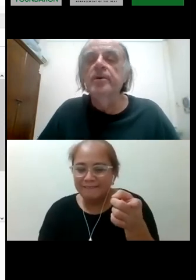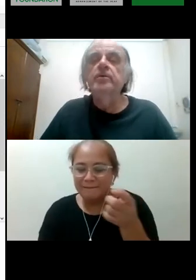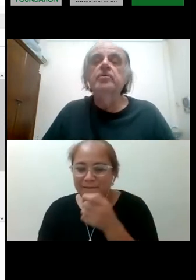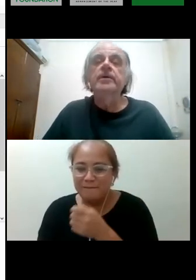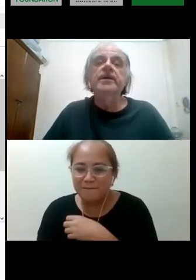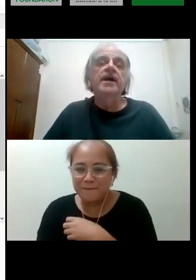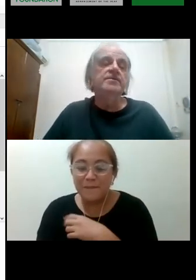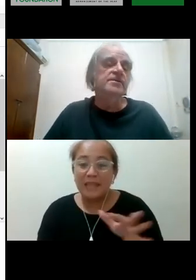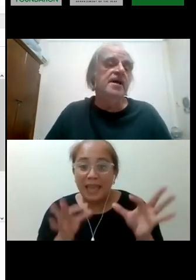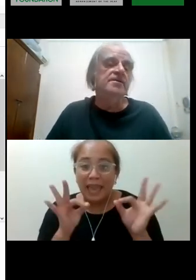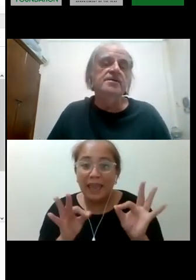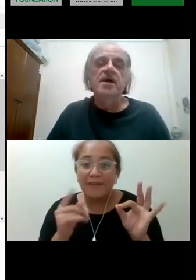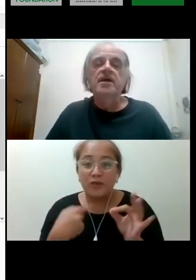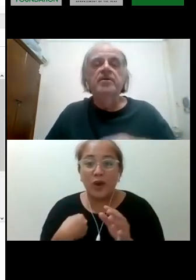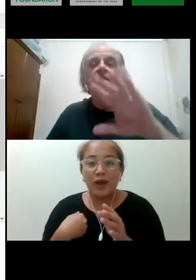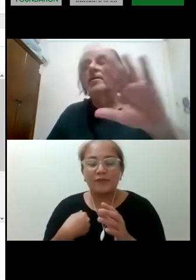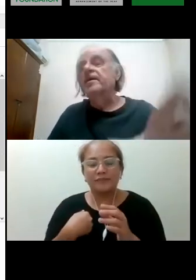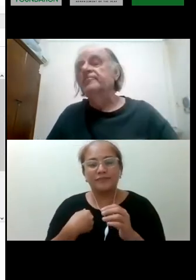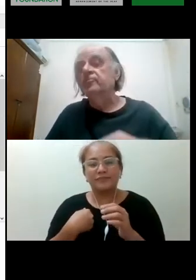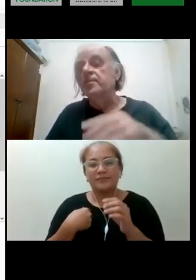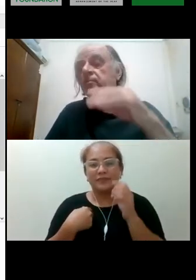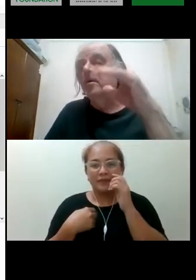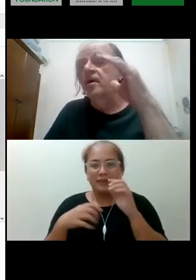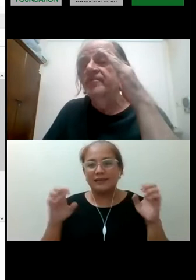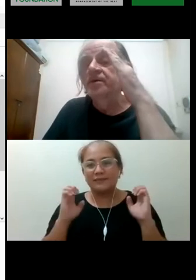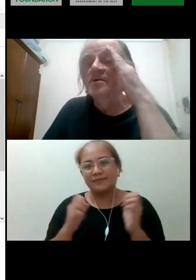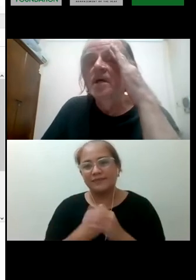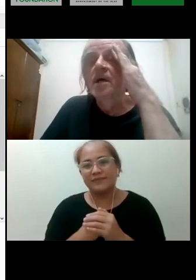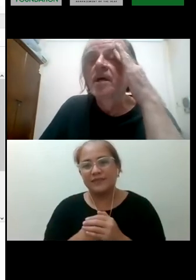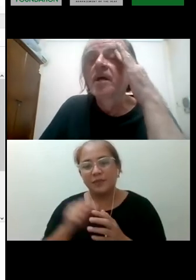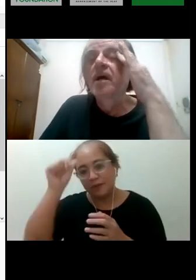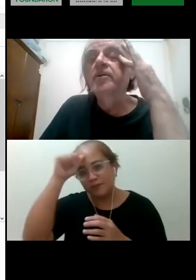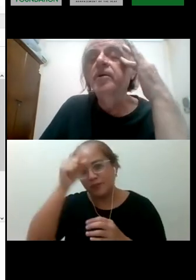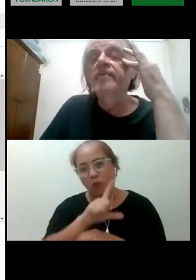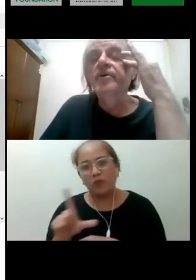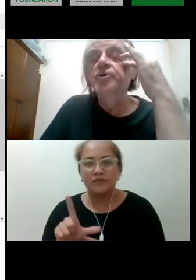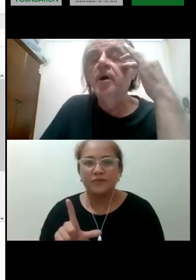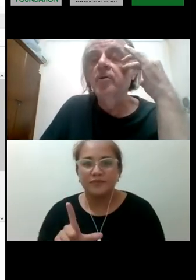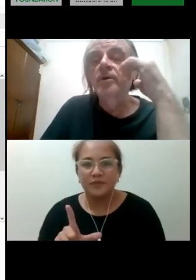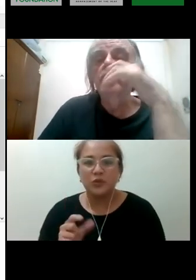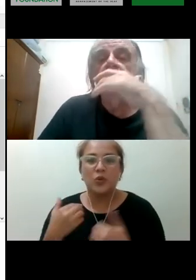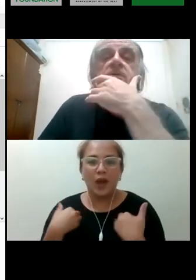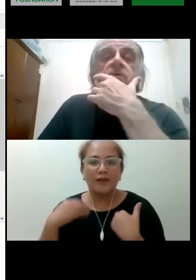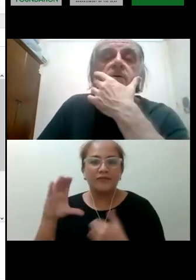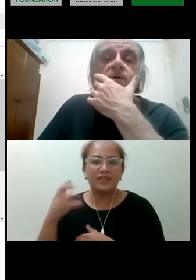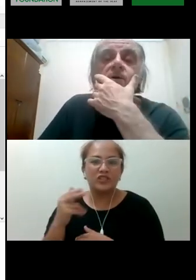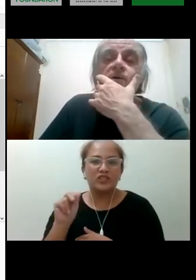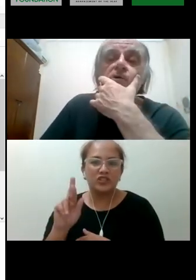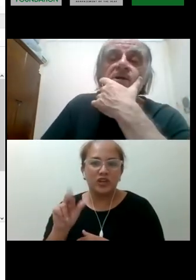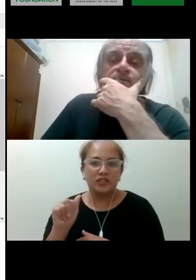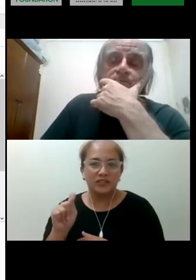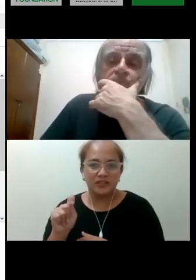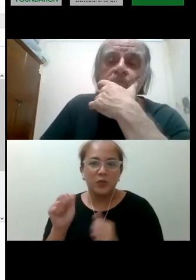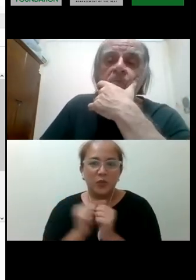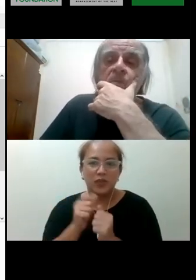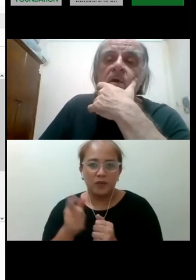So when you're doing the exercises, you don't have to remember all of this. You'll have the chart with you, so you can look at the